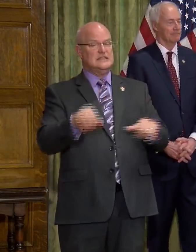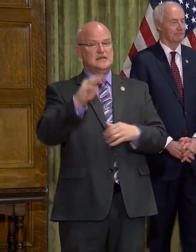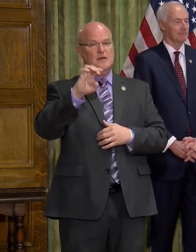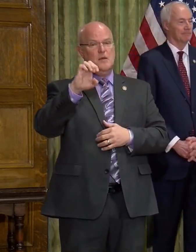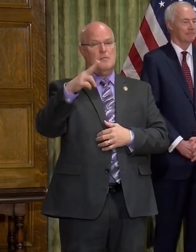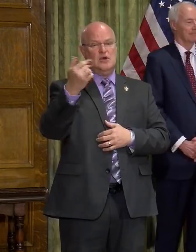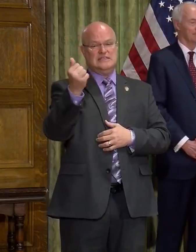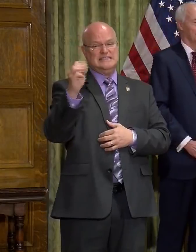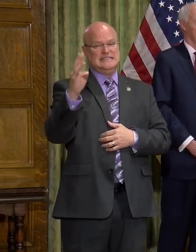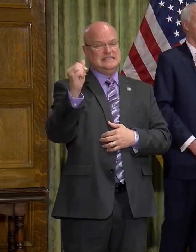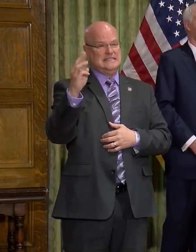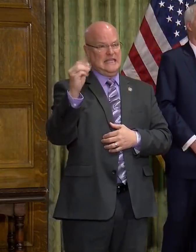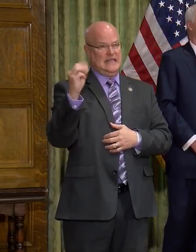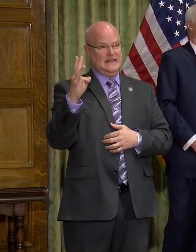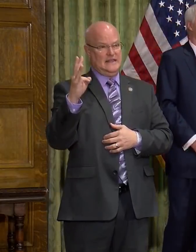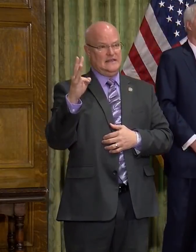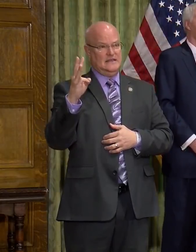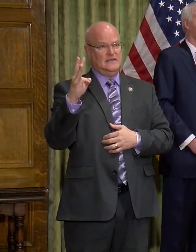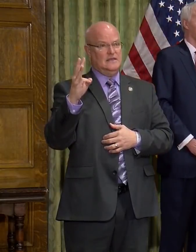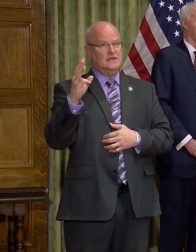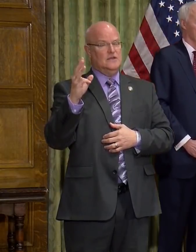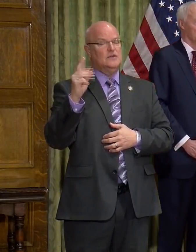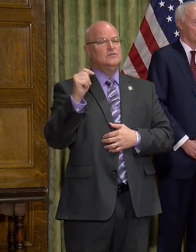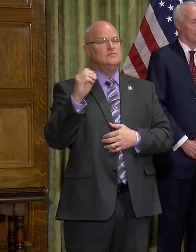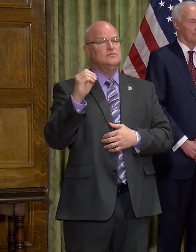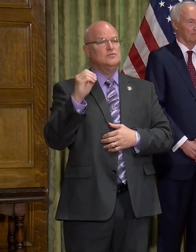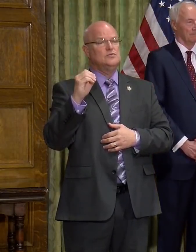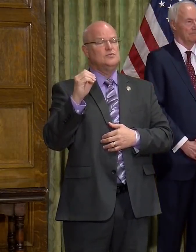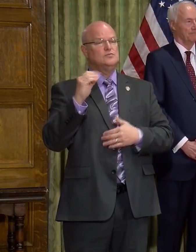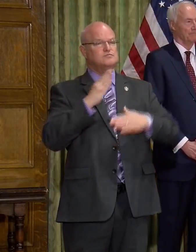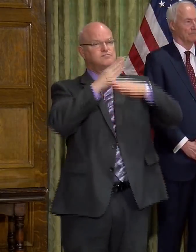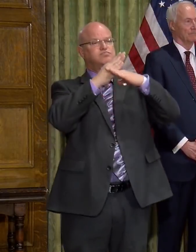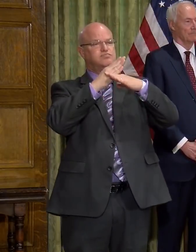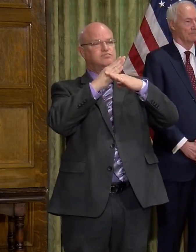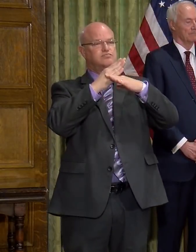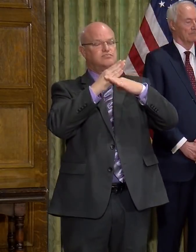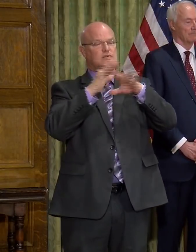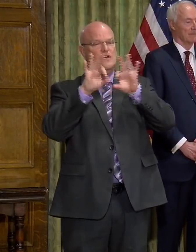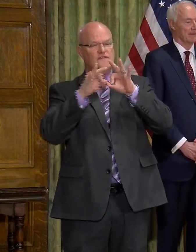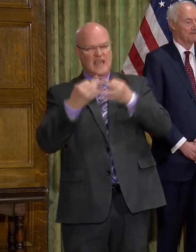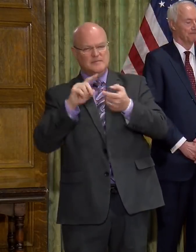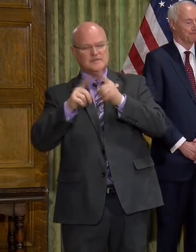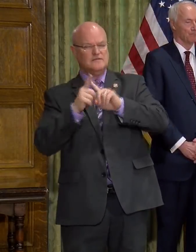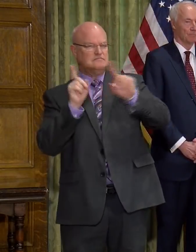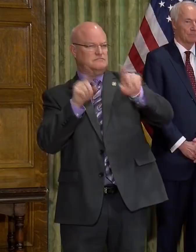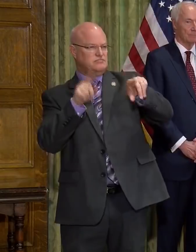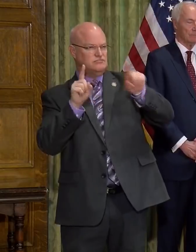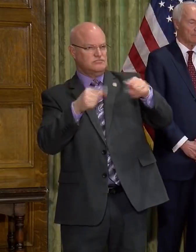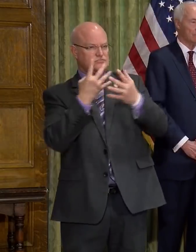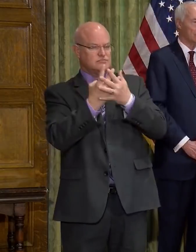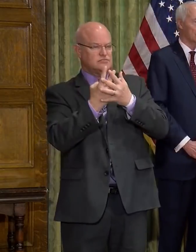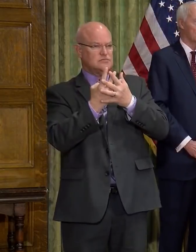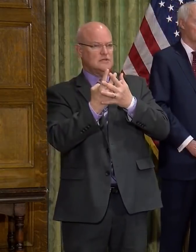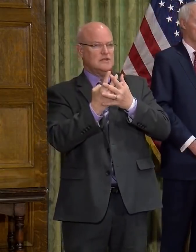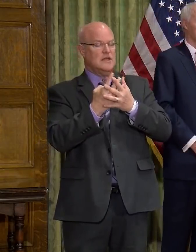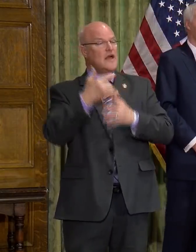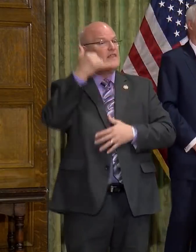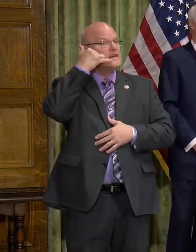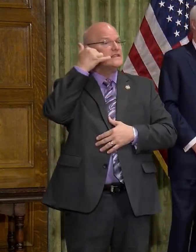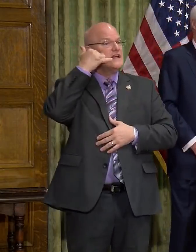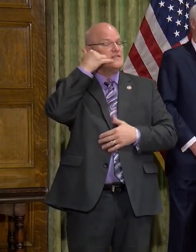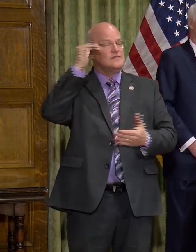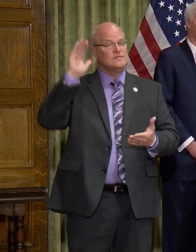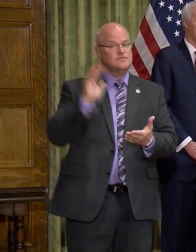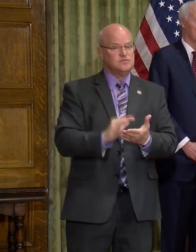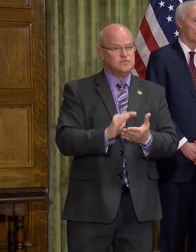the 16th to counter that impact on families and friends. We lowered the telephone rates,